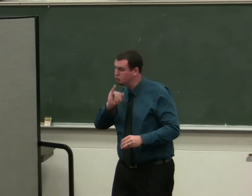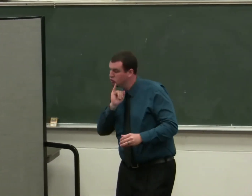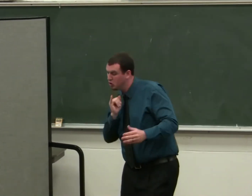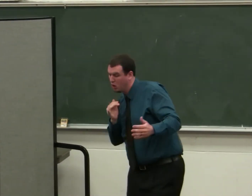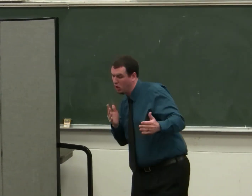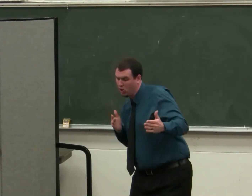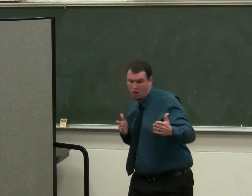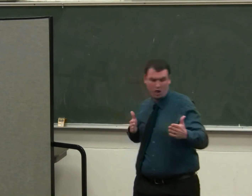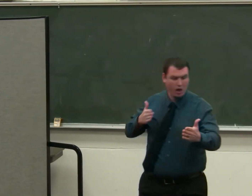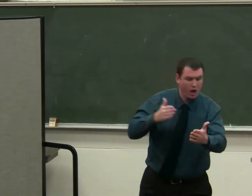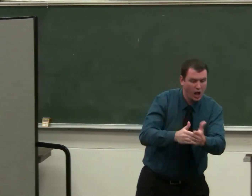And the story is,